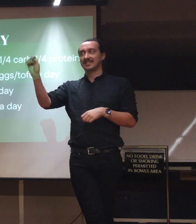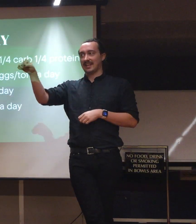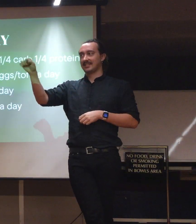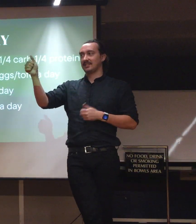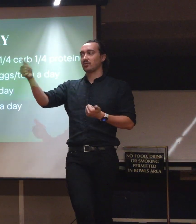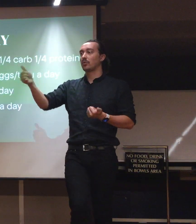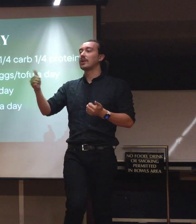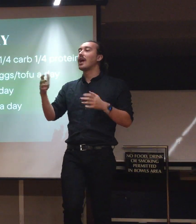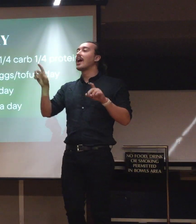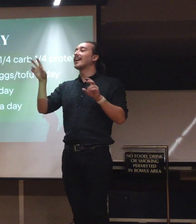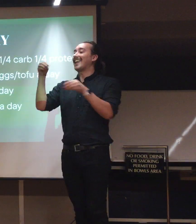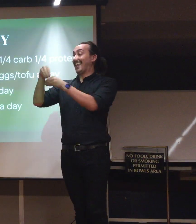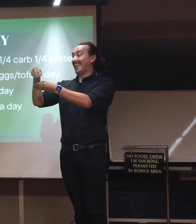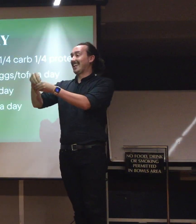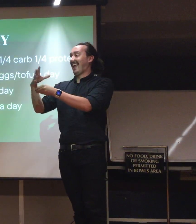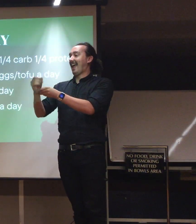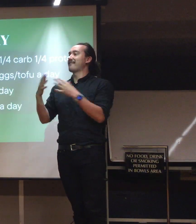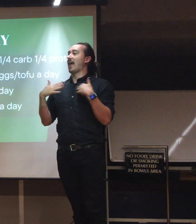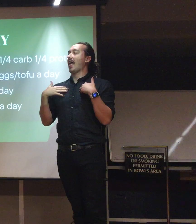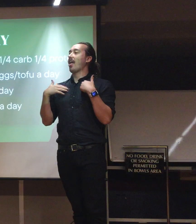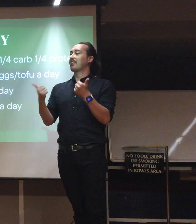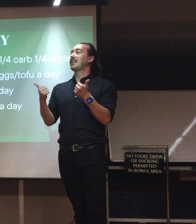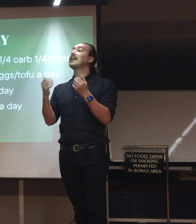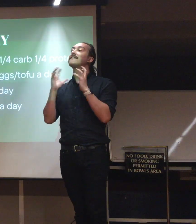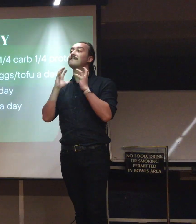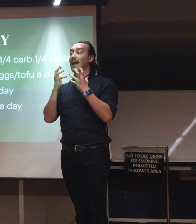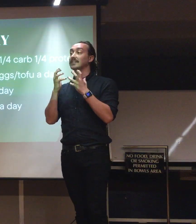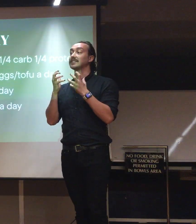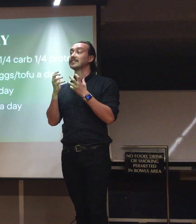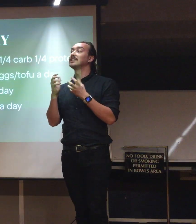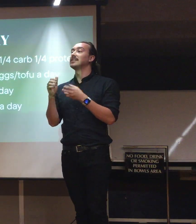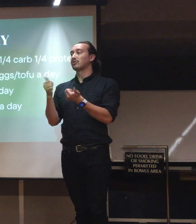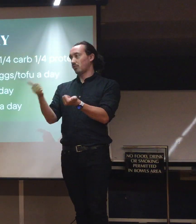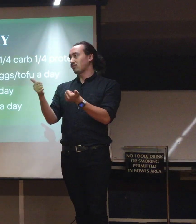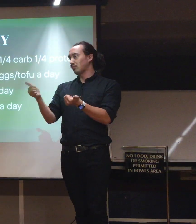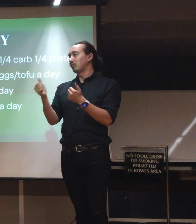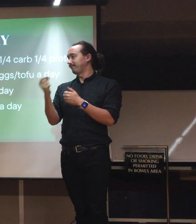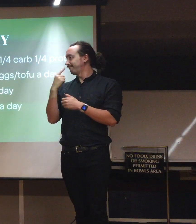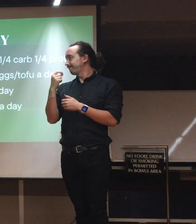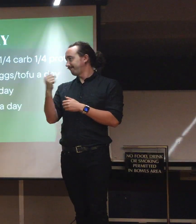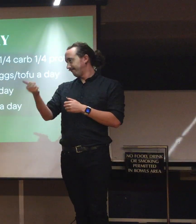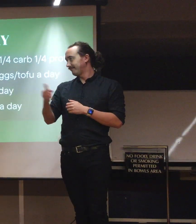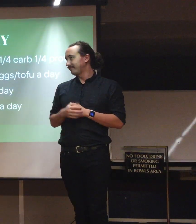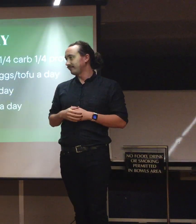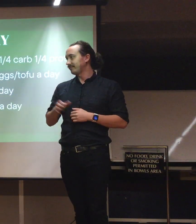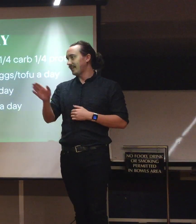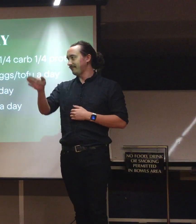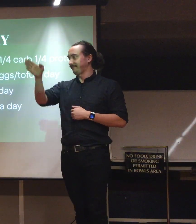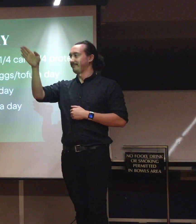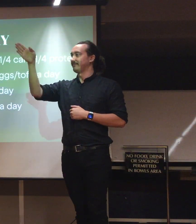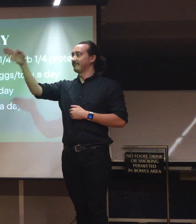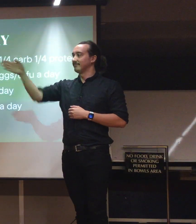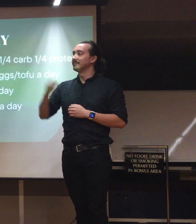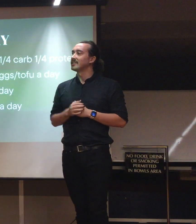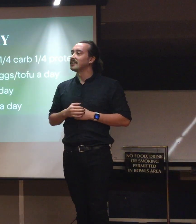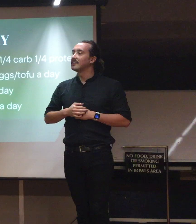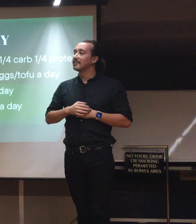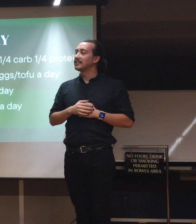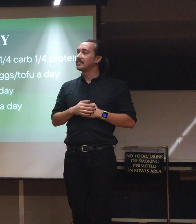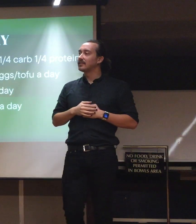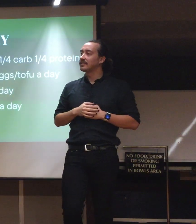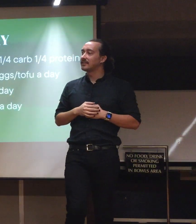It's healthy fats, so they're very good for you as well. Yep. Another question? Yep.